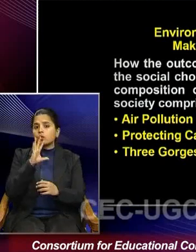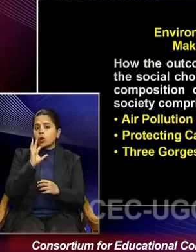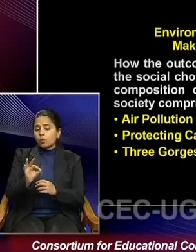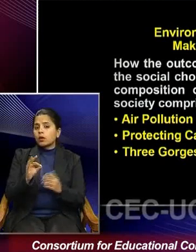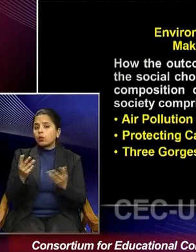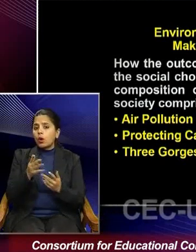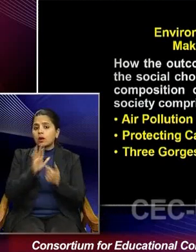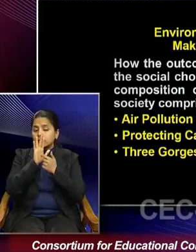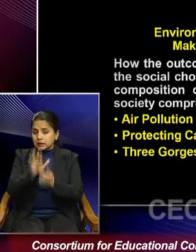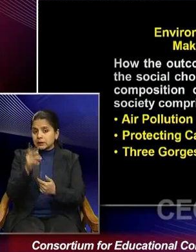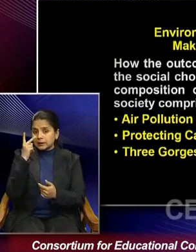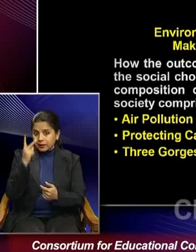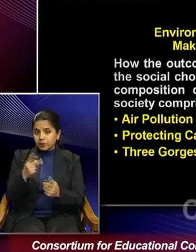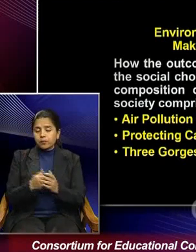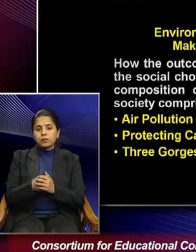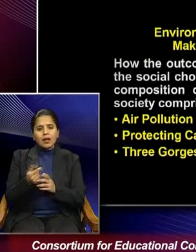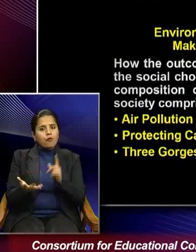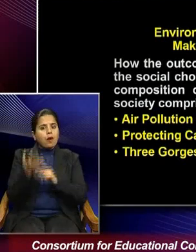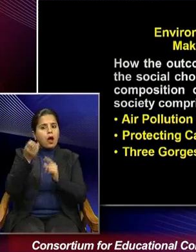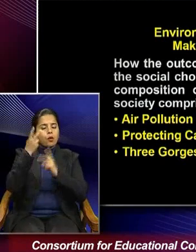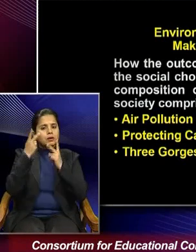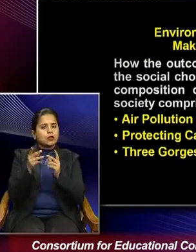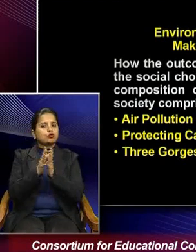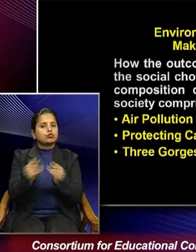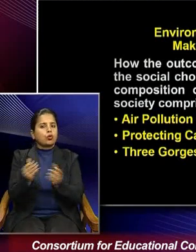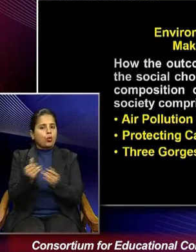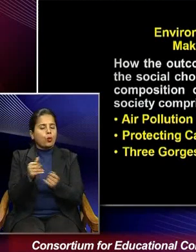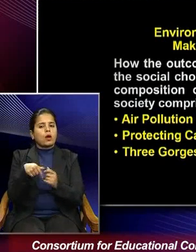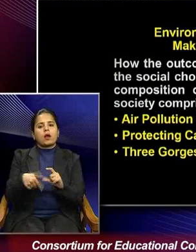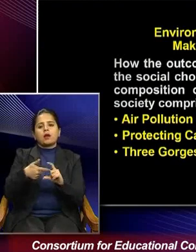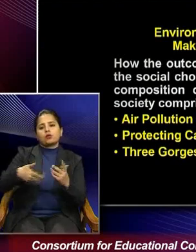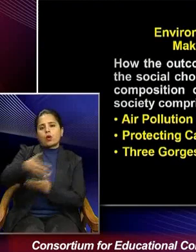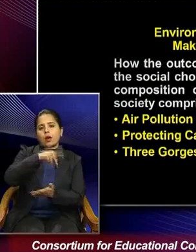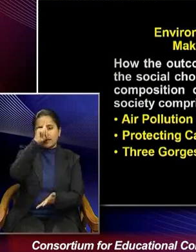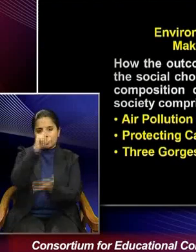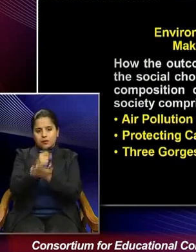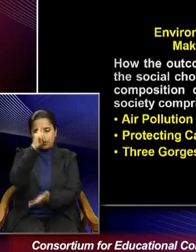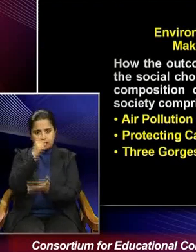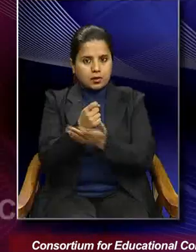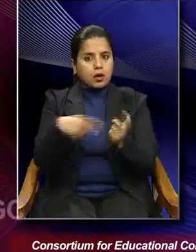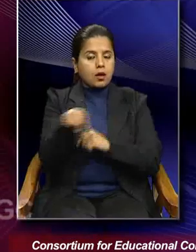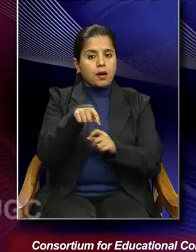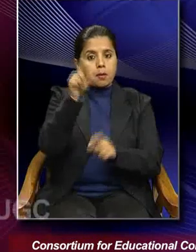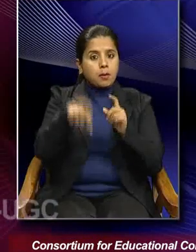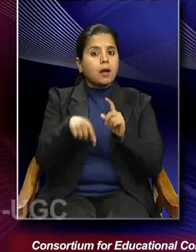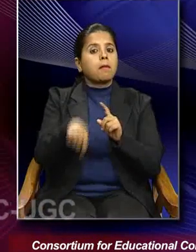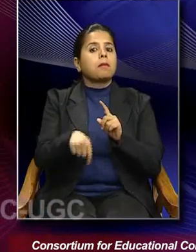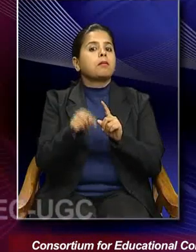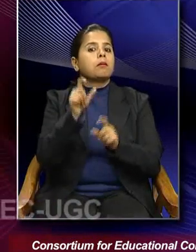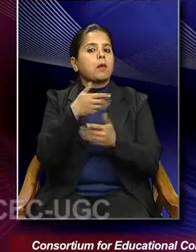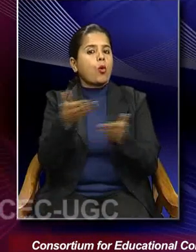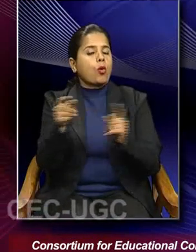comes of finding out, resolving the environmental decision and making a public policy using